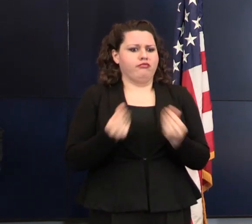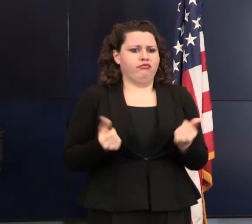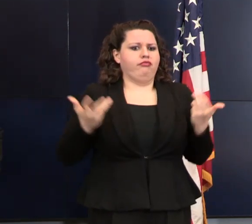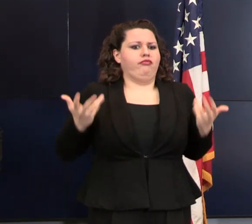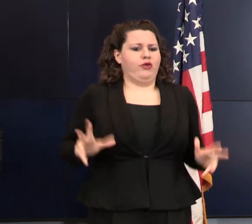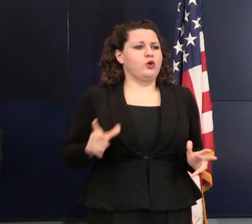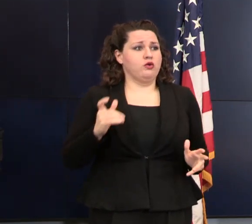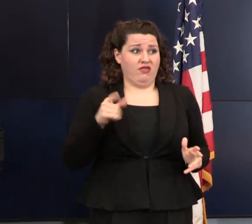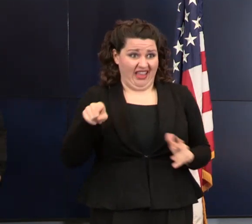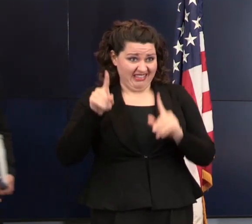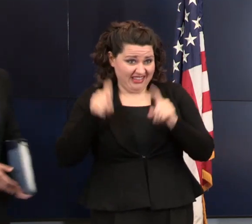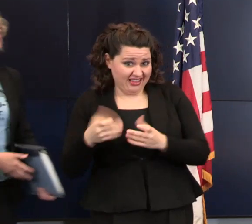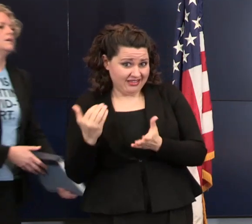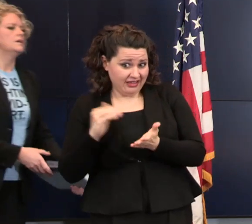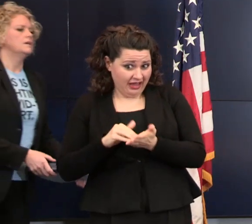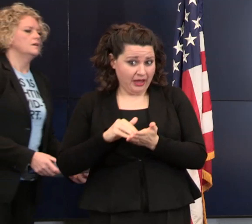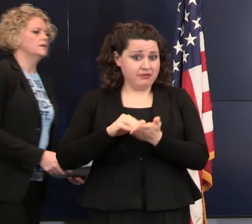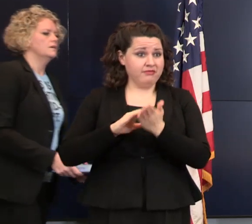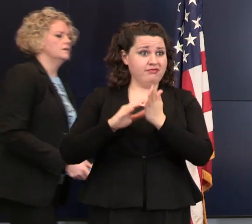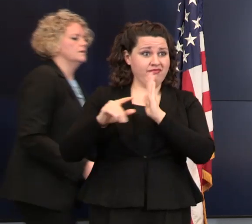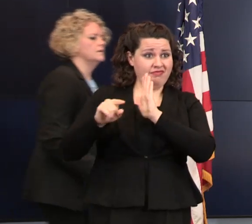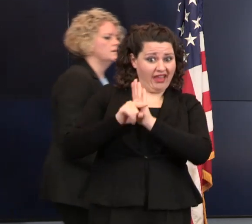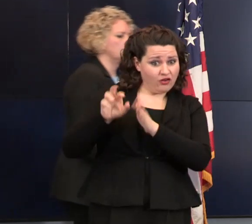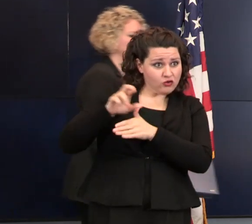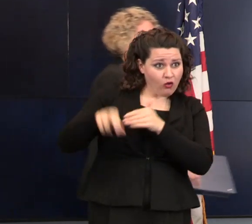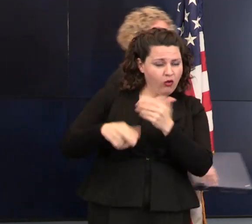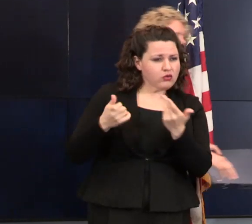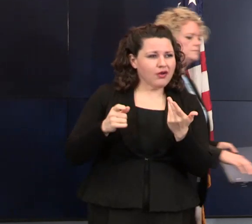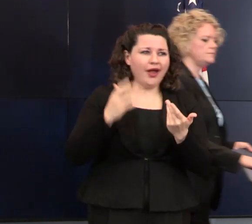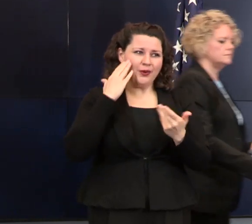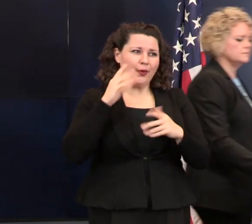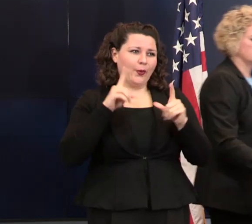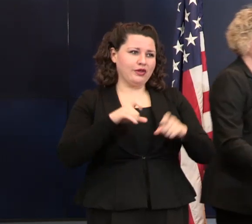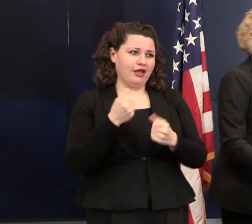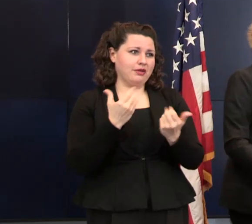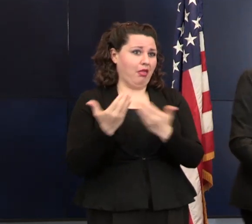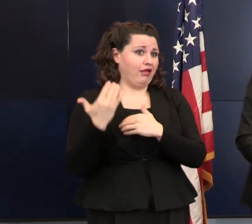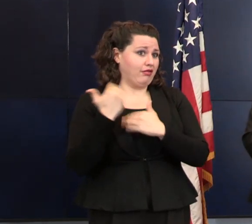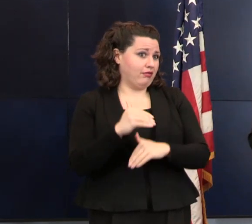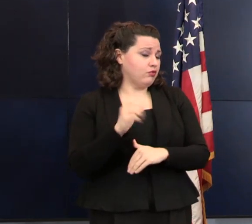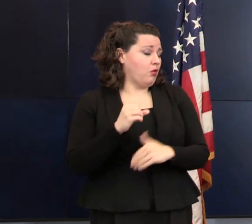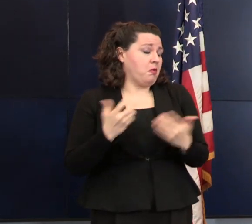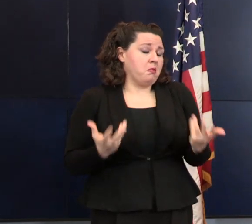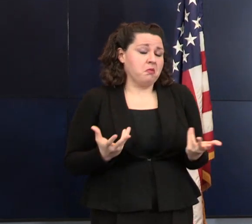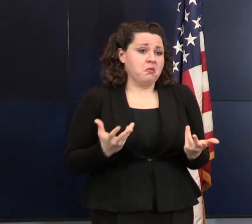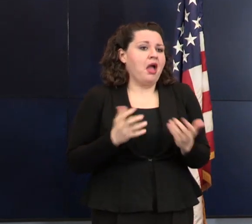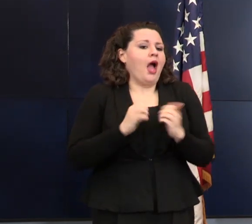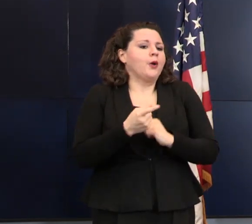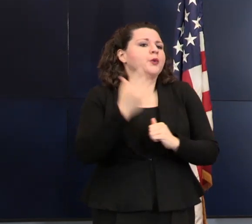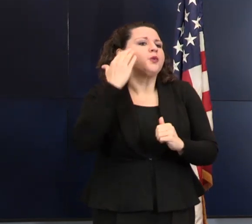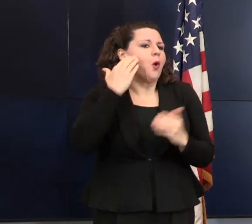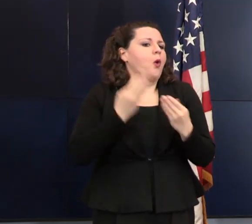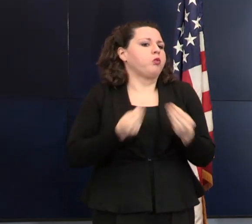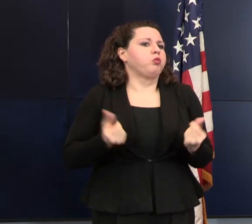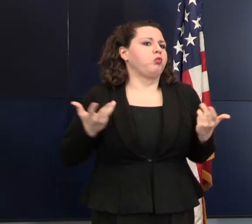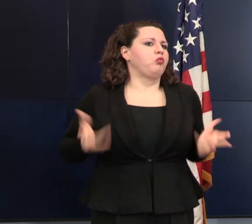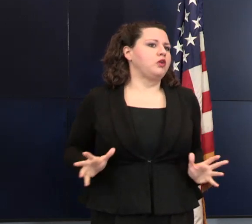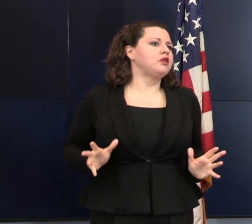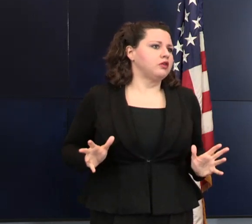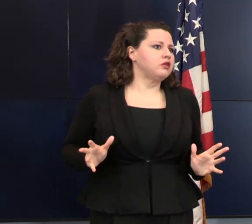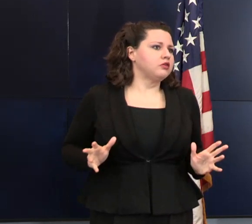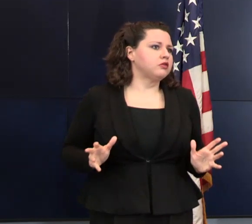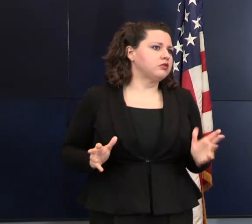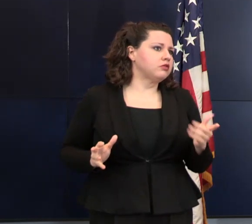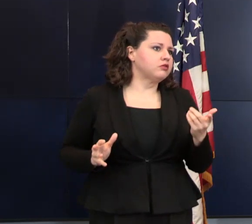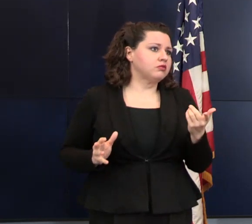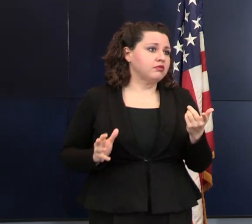getting retested? I know testing supplies are limited to begin with, so I'm wondering what Iowans can know about